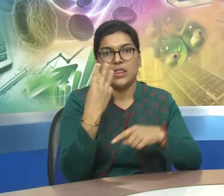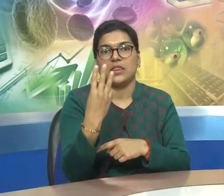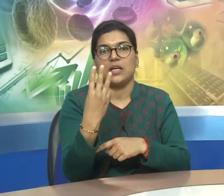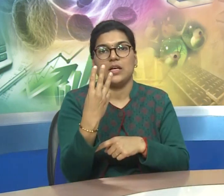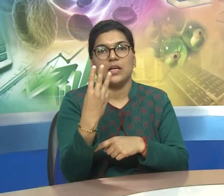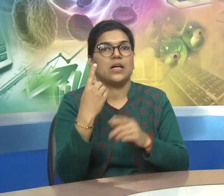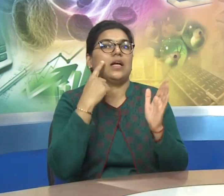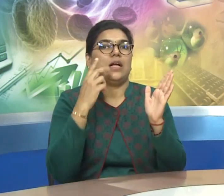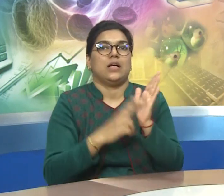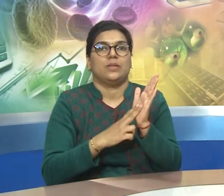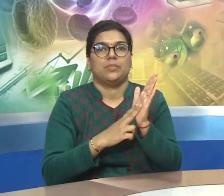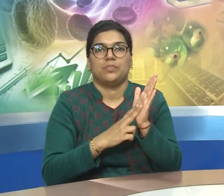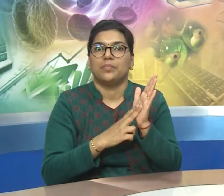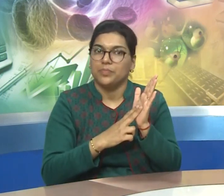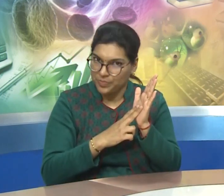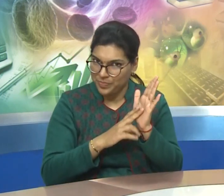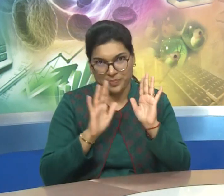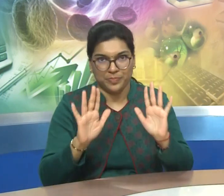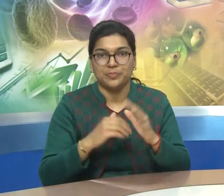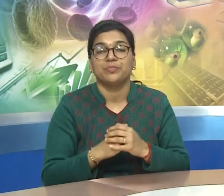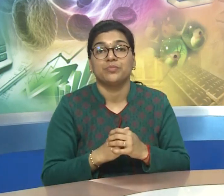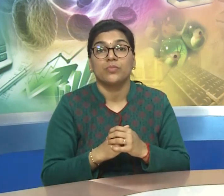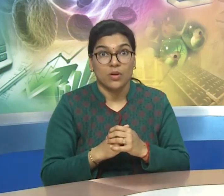and 0.25 meter mm thickness.